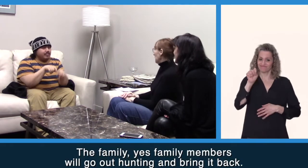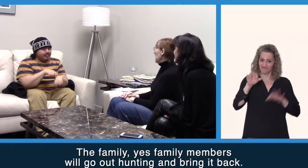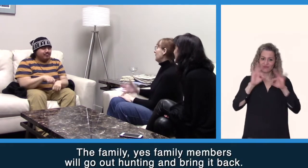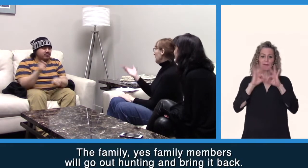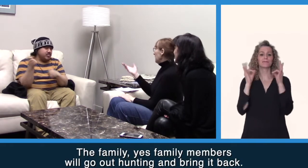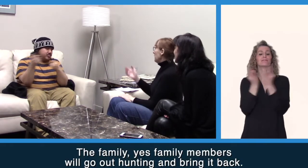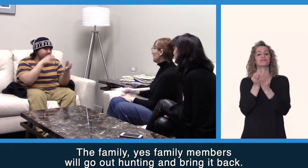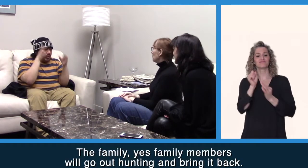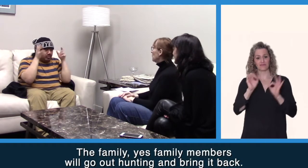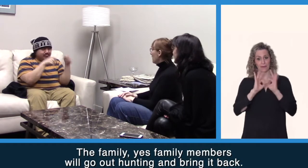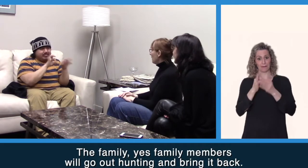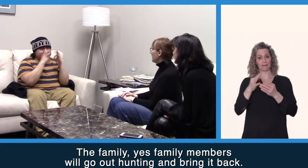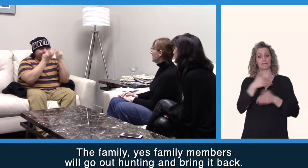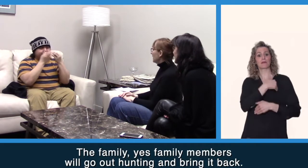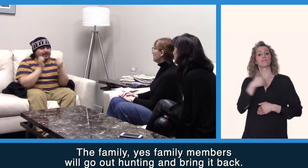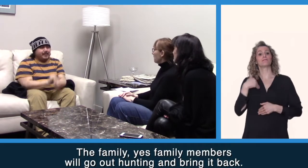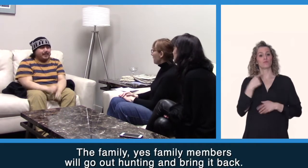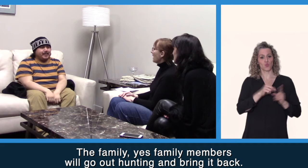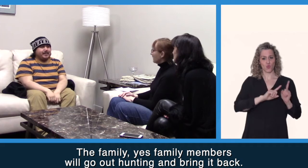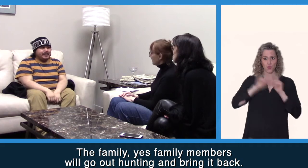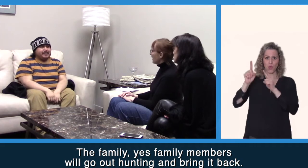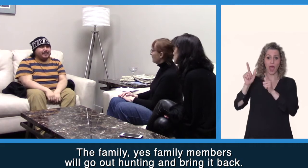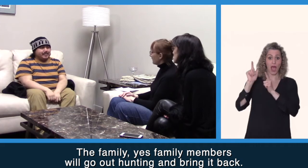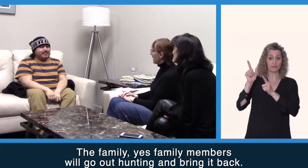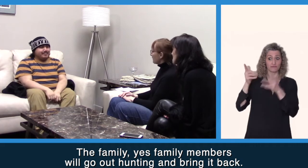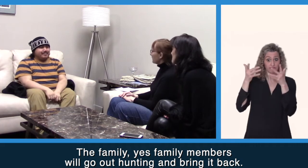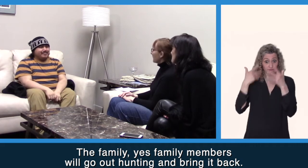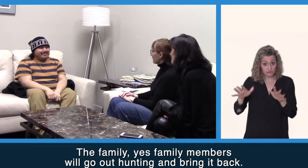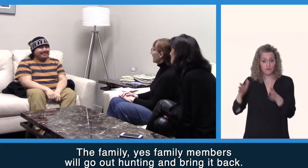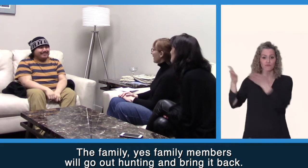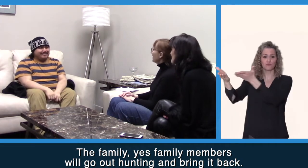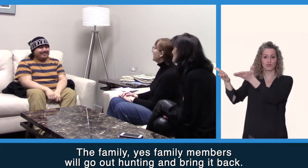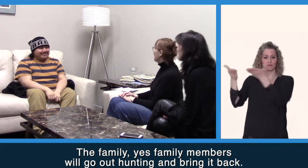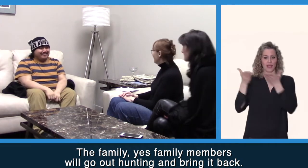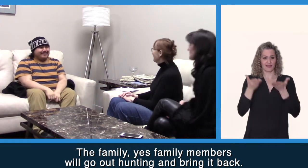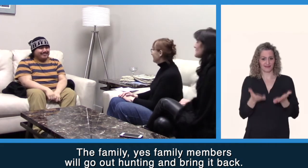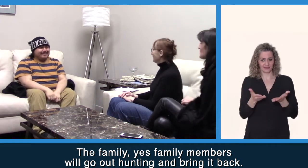The family members would go out hunting and bring it back. Yeah.